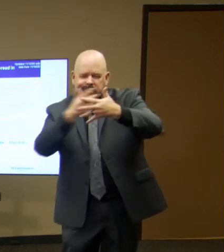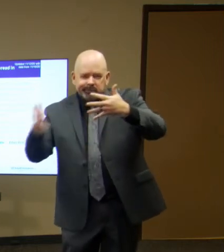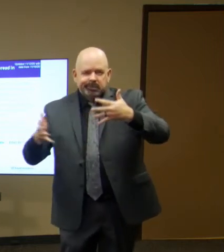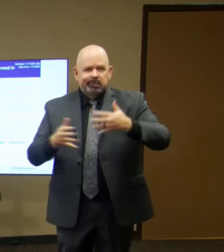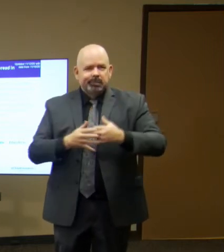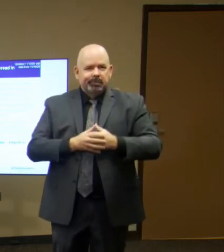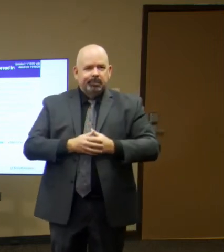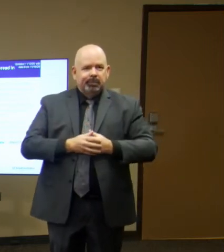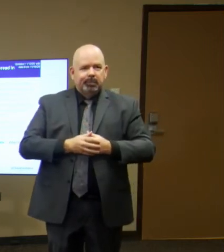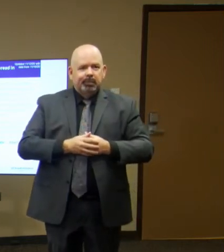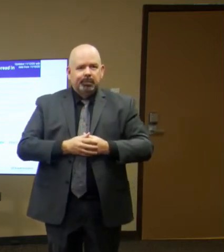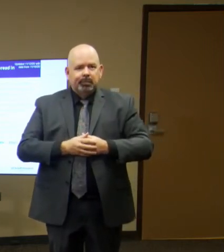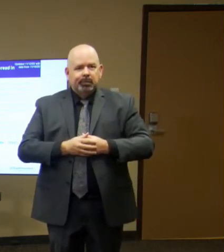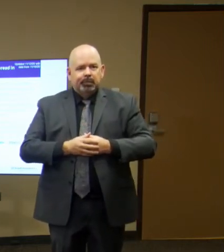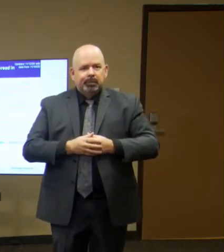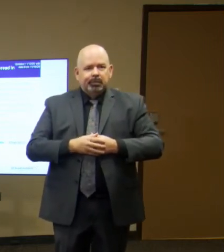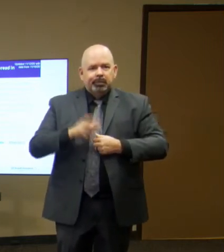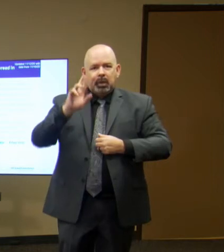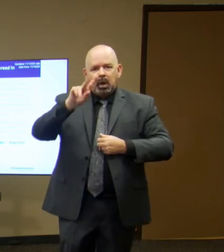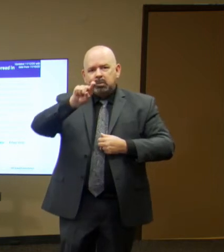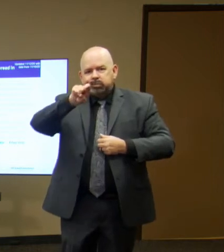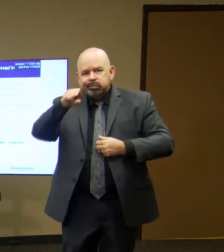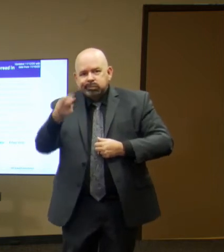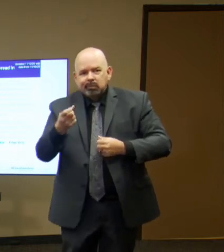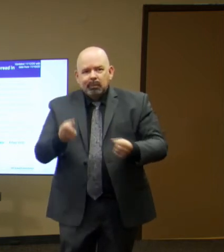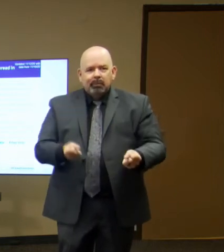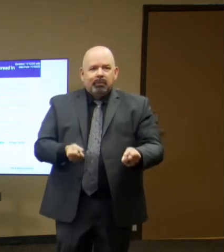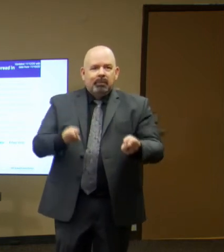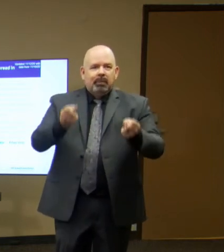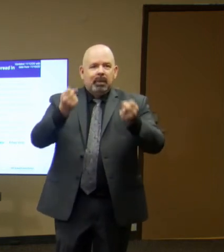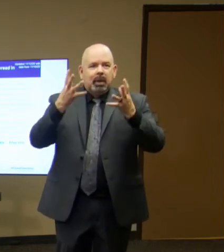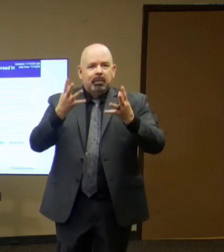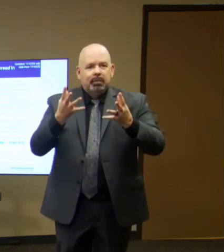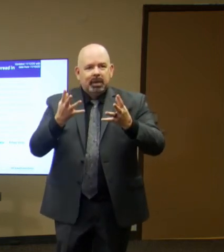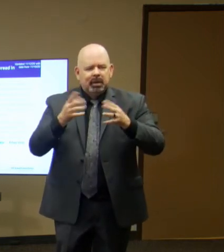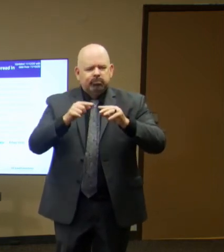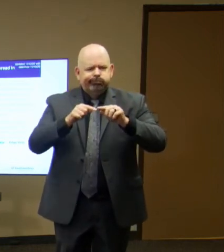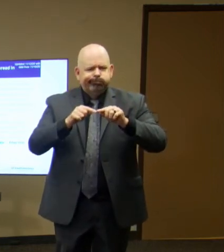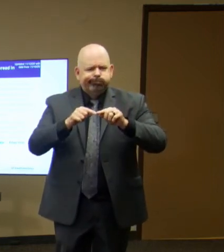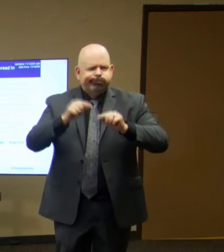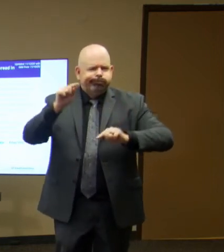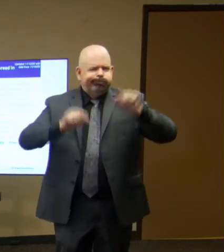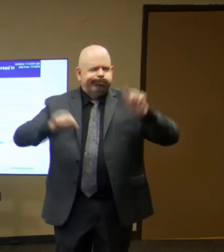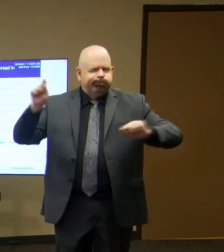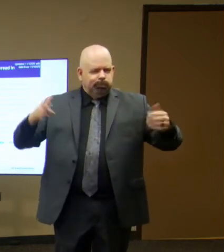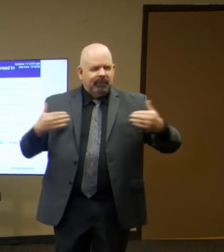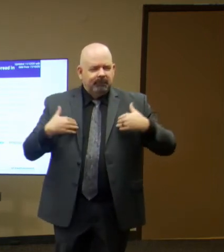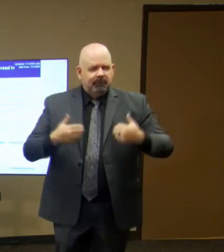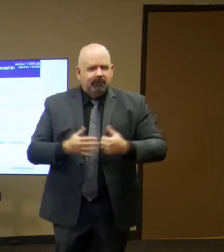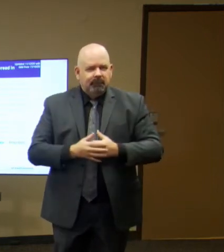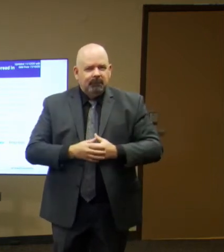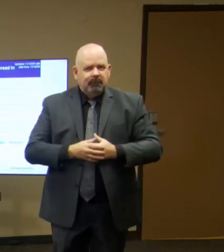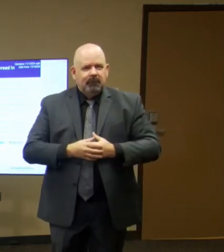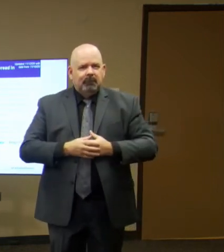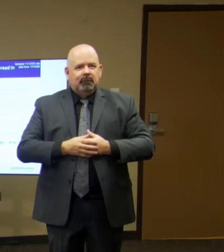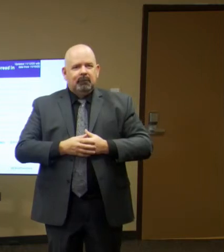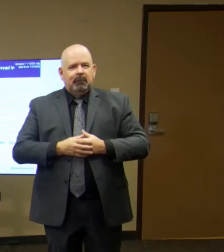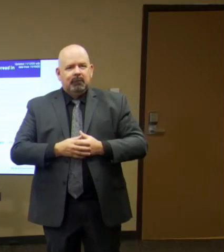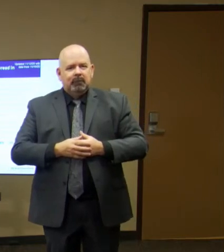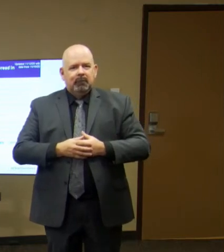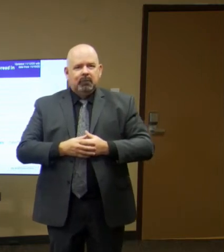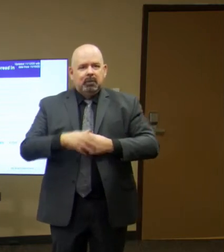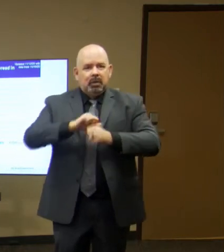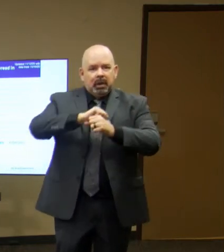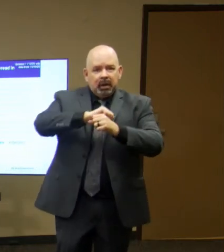of the virus. When your R0 is at 1, you will replace each case with another case. When it is